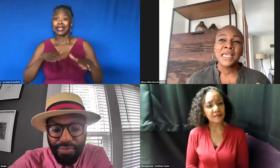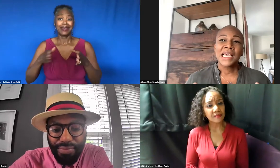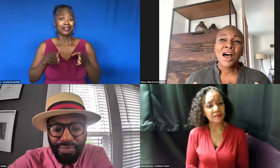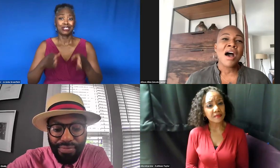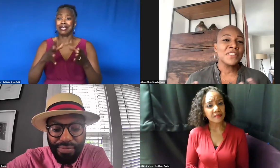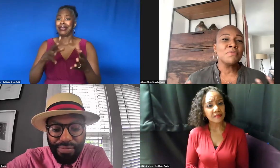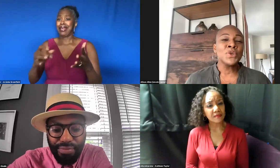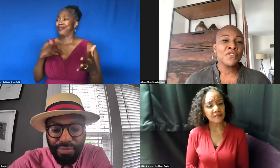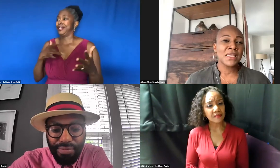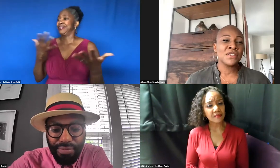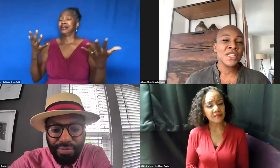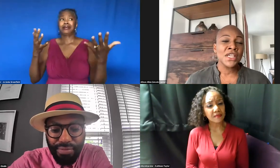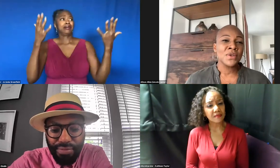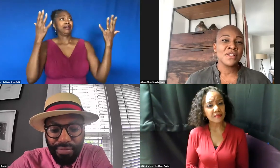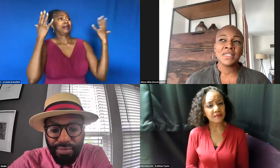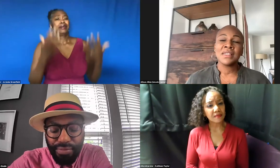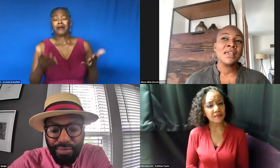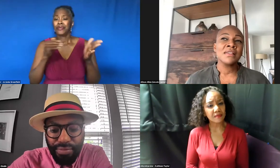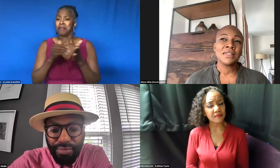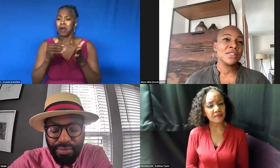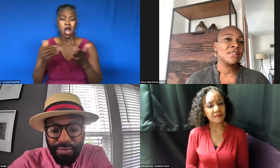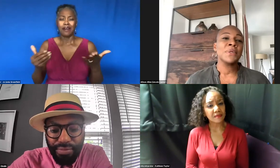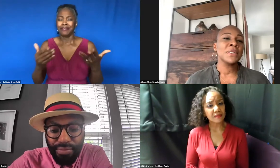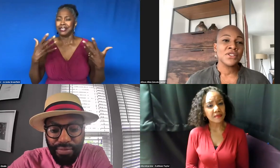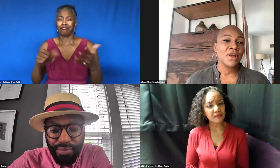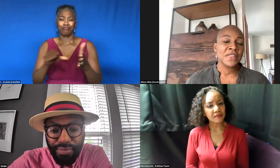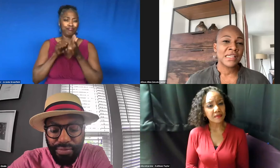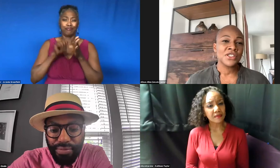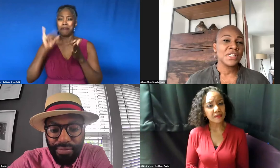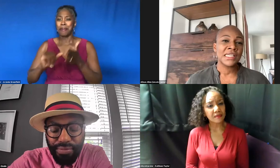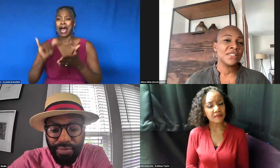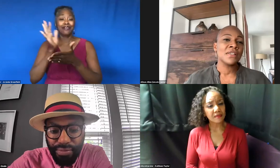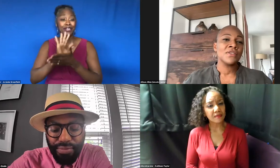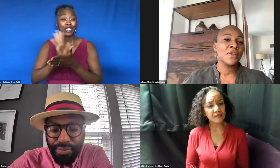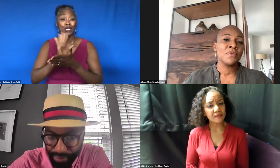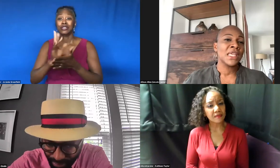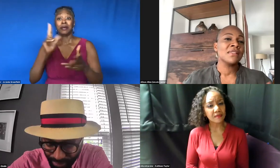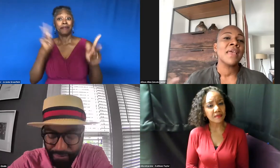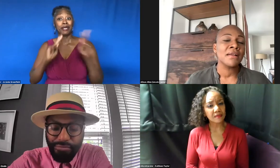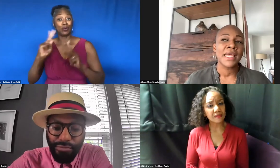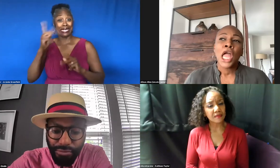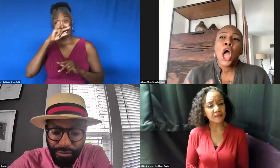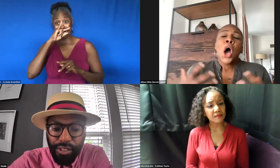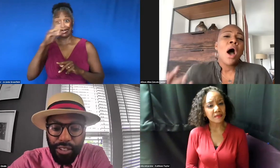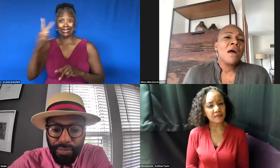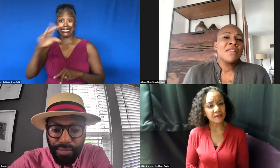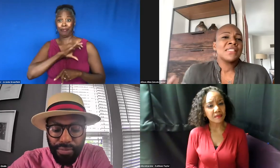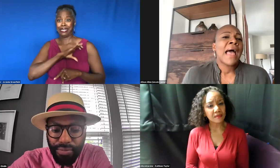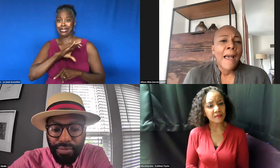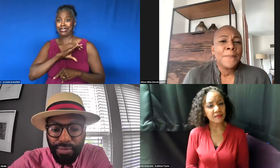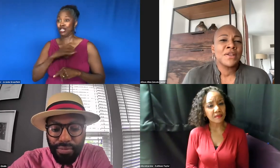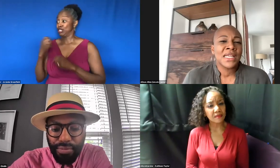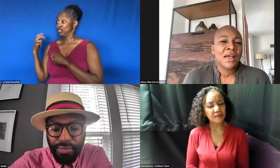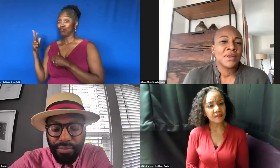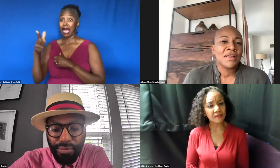I'm often moved by these videos of these kids that just see police driving down the street and they just get scared. Like, all of